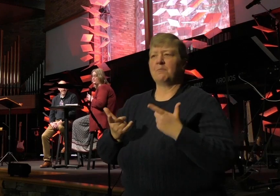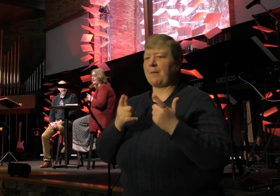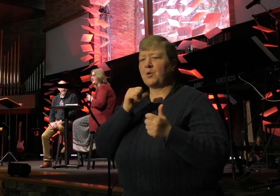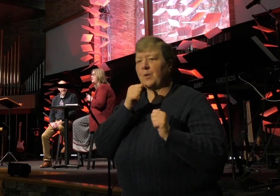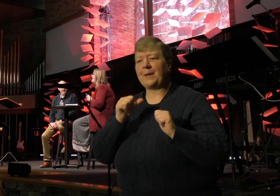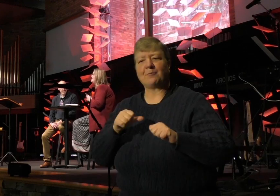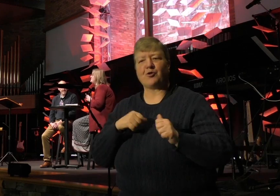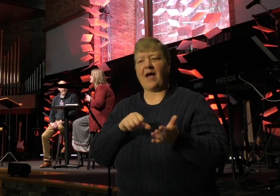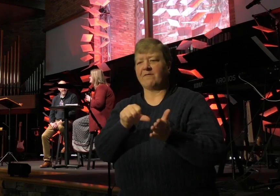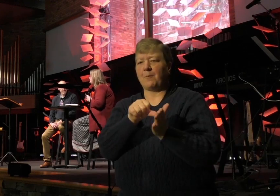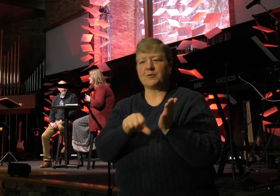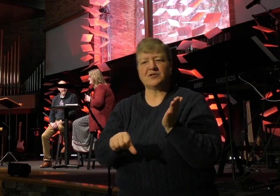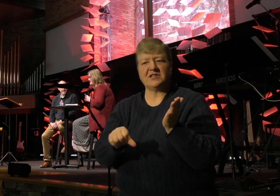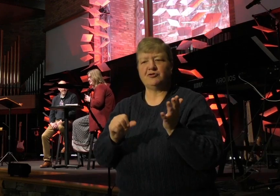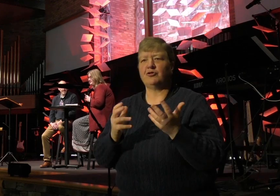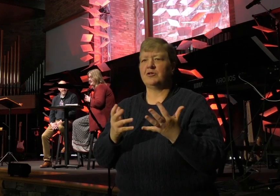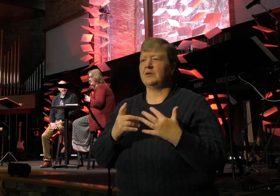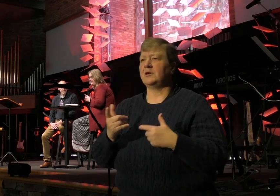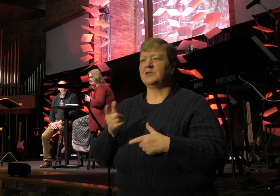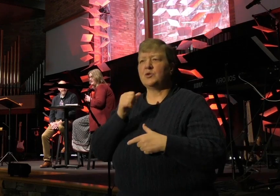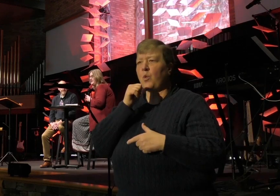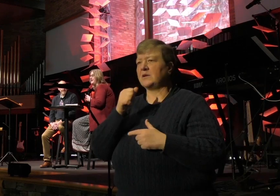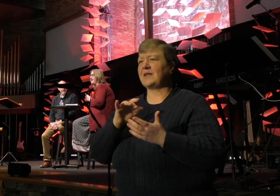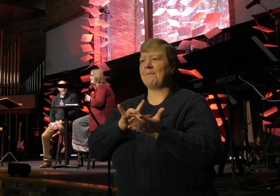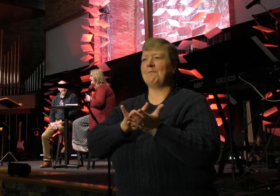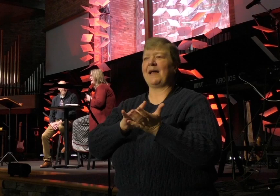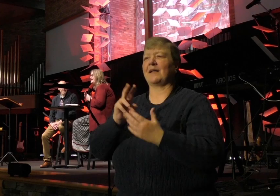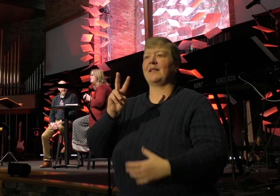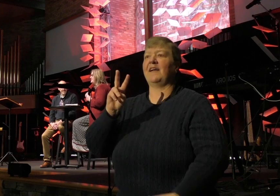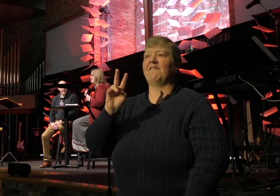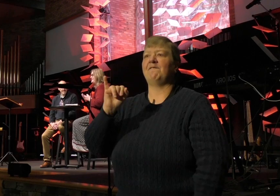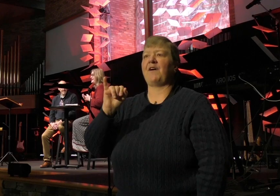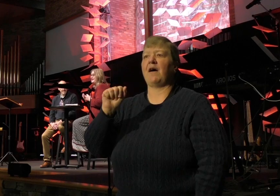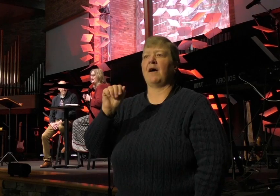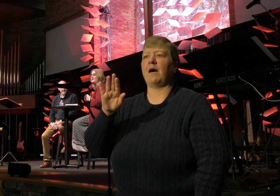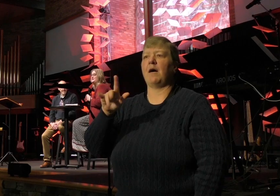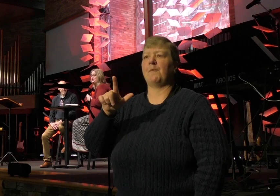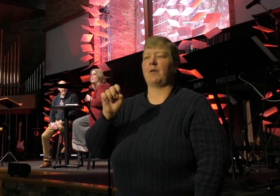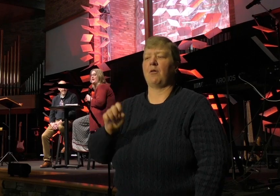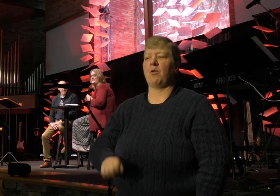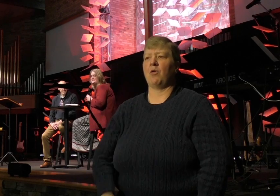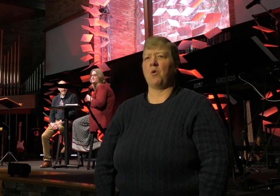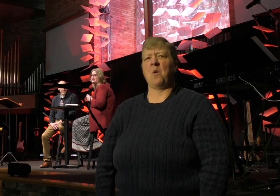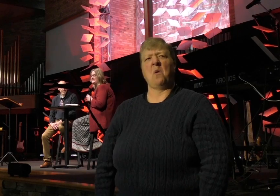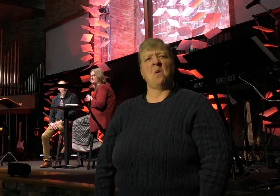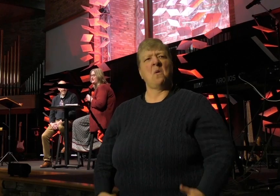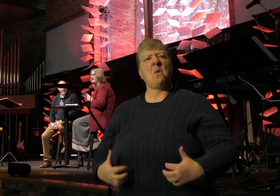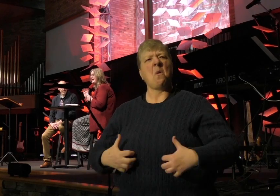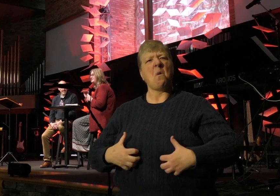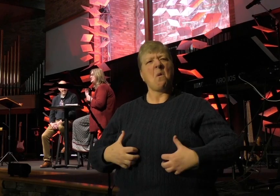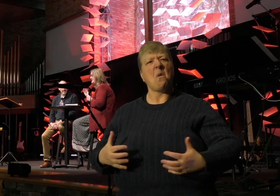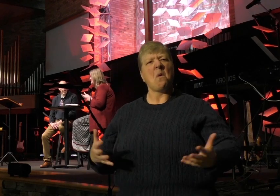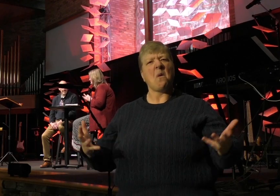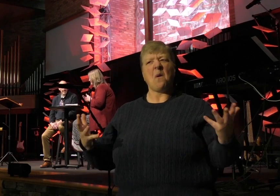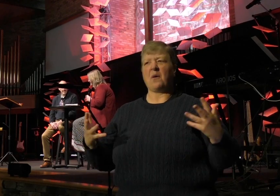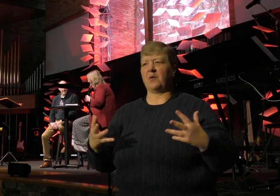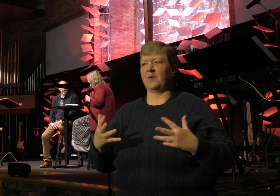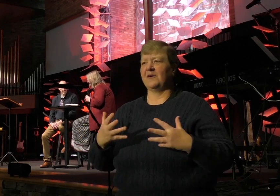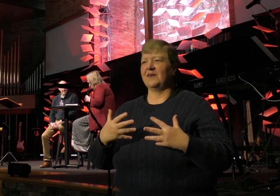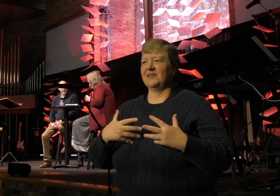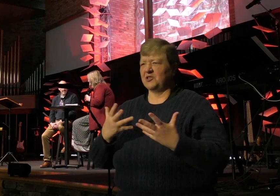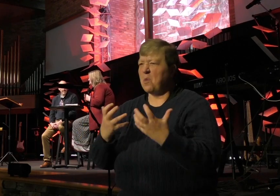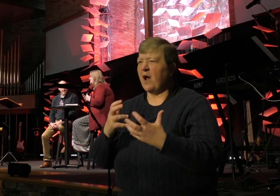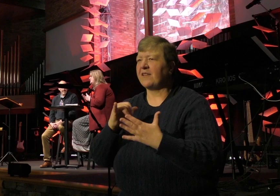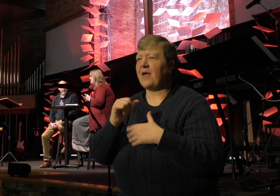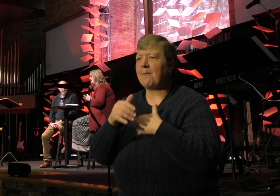procedure that he wanted her to have because she wasn't medically viable. And that kind of put the fight in her, and she wanted this procedure, and it kind of changed her